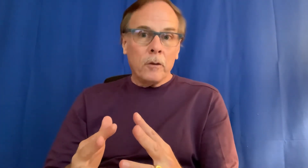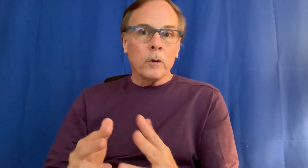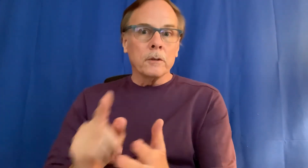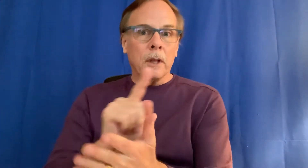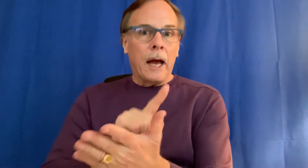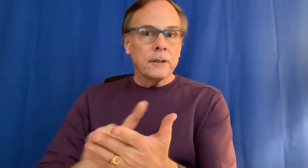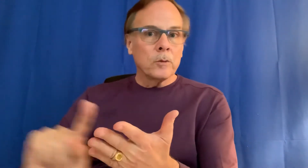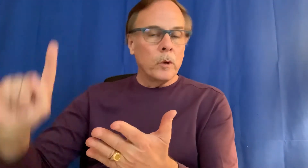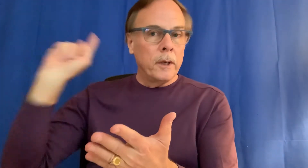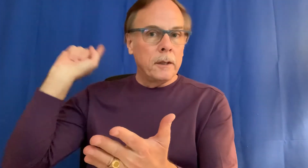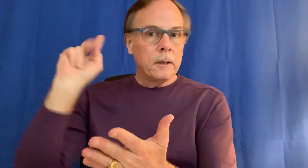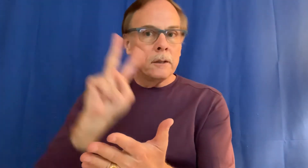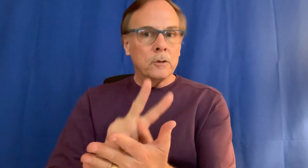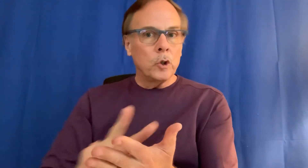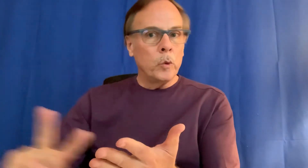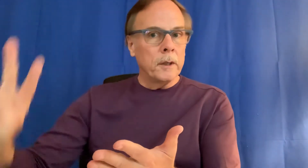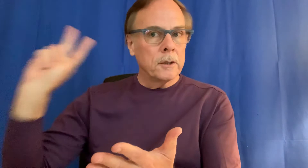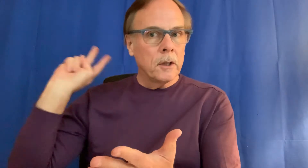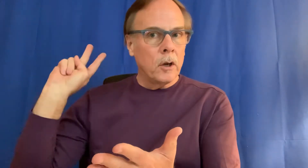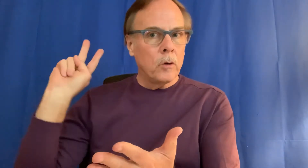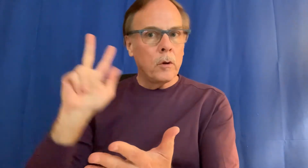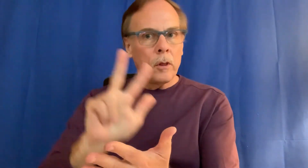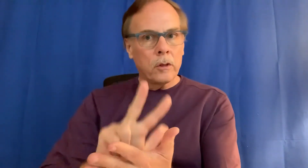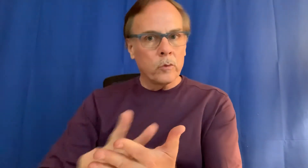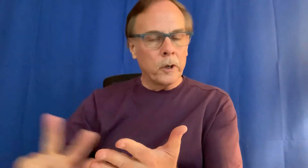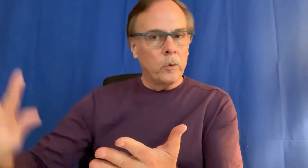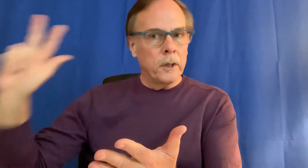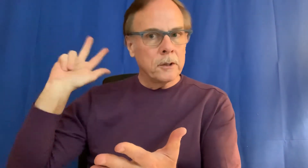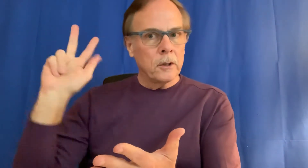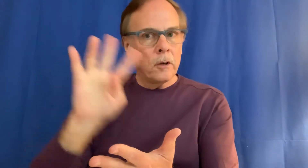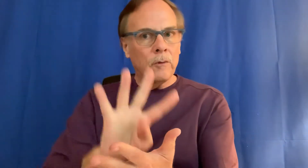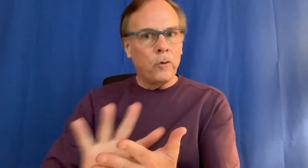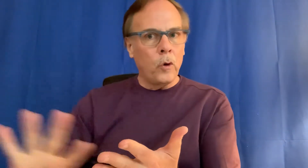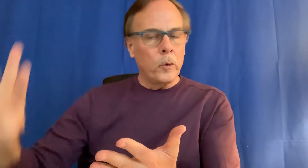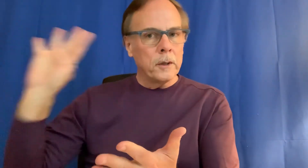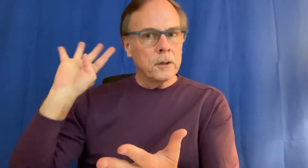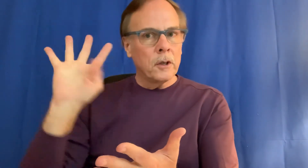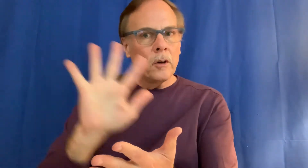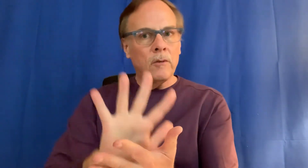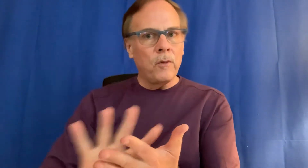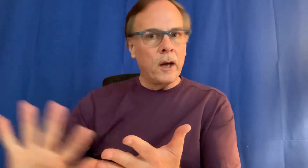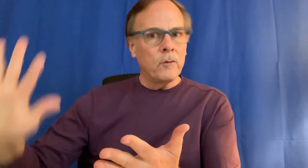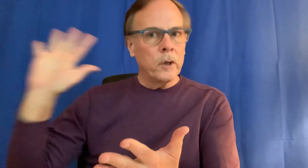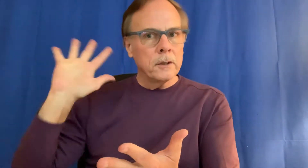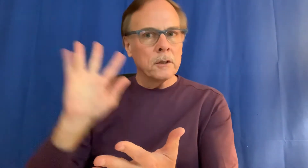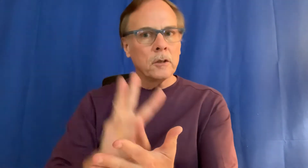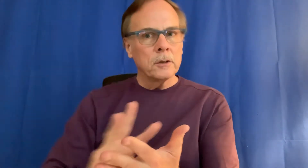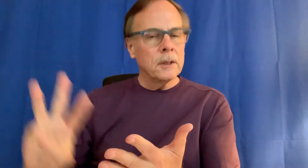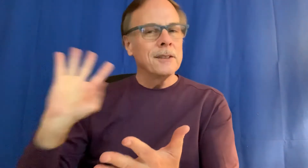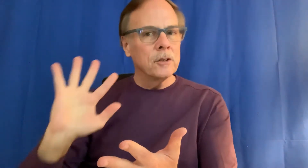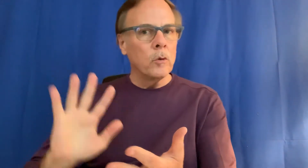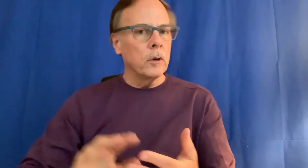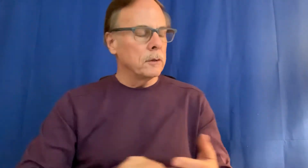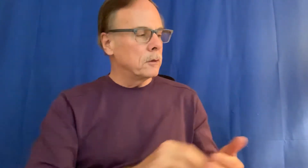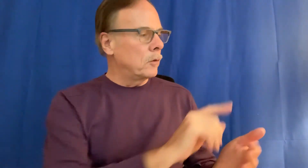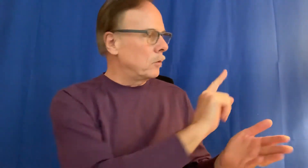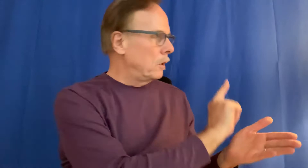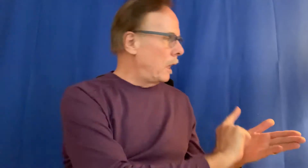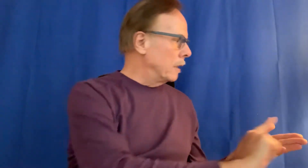backwards. Last week, 2 weeks ago, 3 weeks ago, 4 weeks ago, 5 weeks ago, and so on. So last